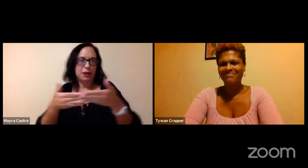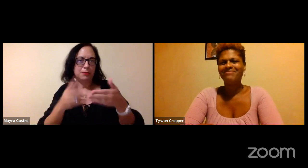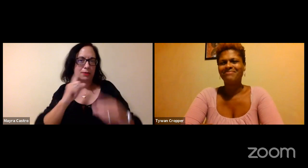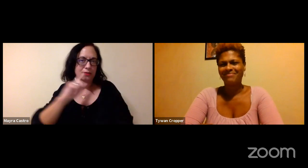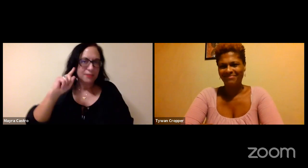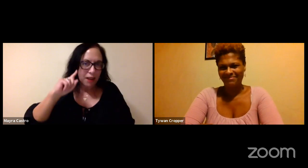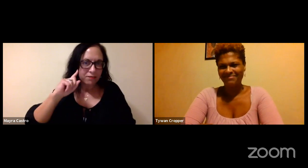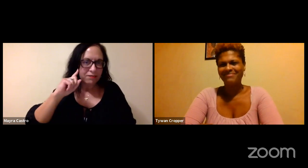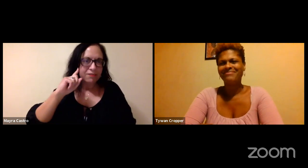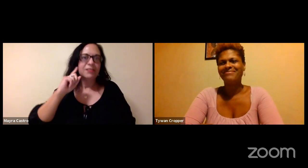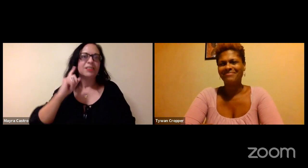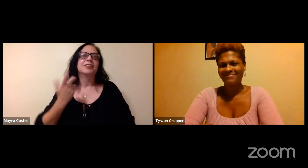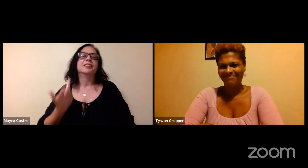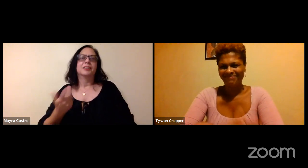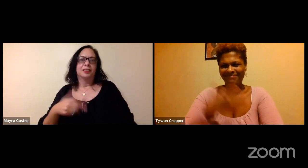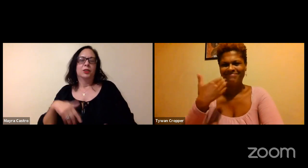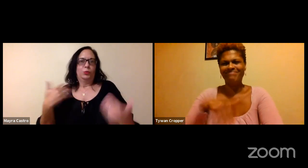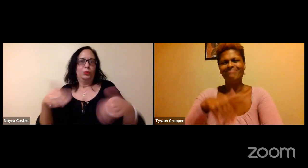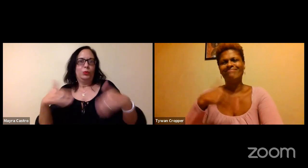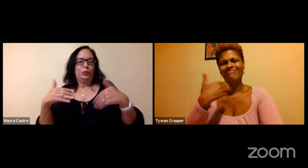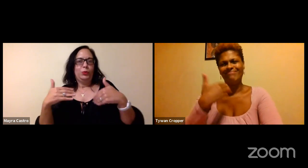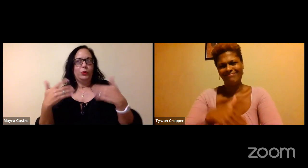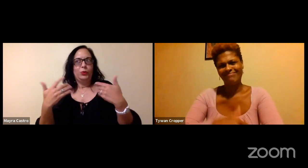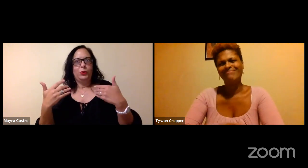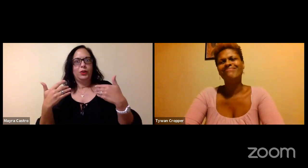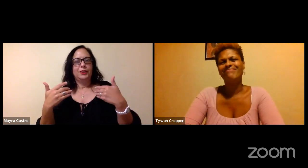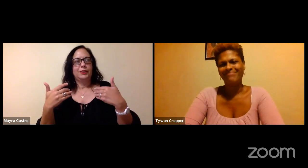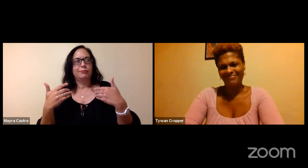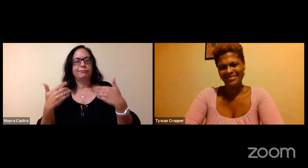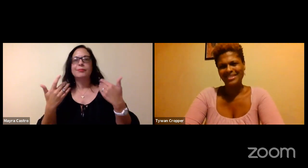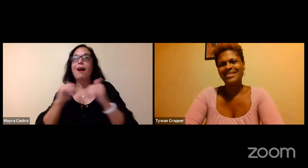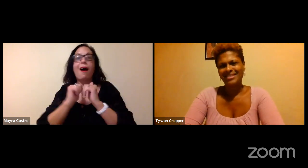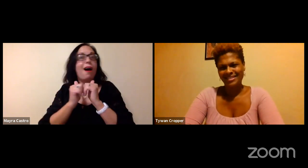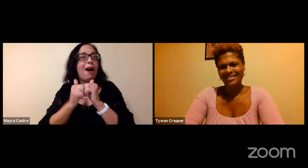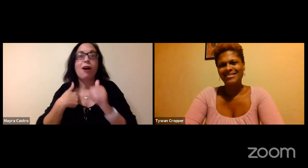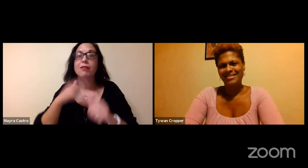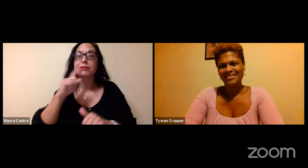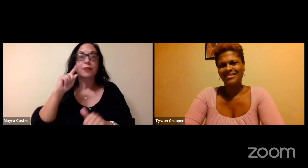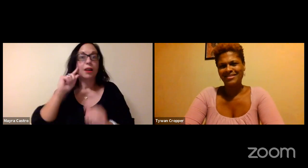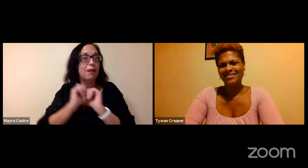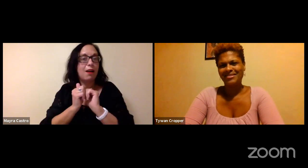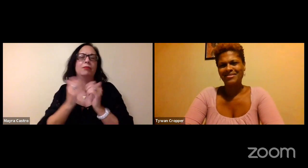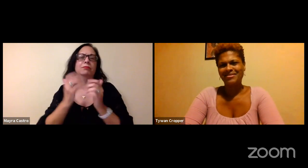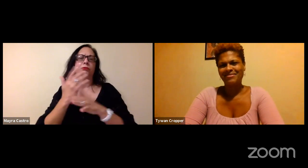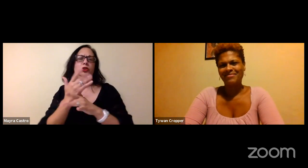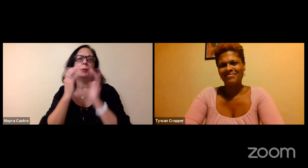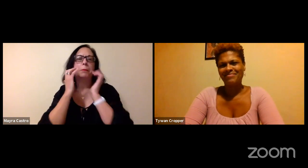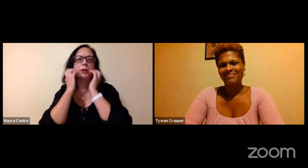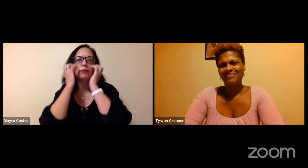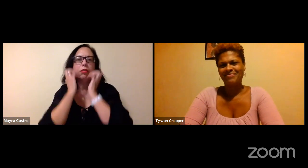they were very devoted to me because I was the last child, I was deaf,